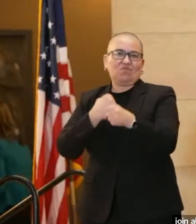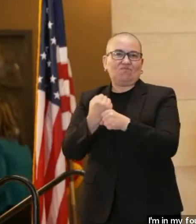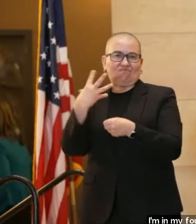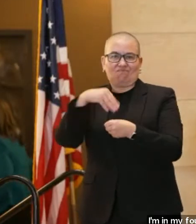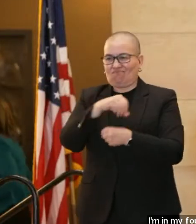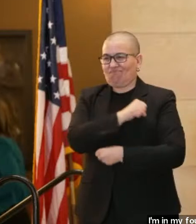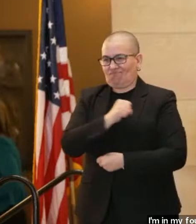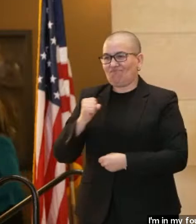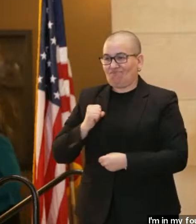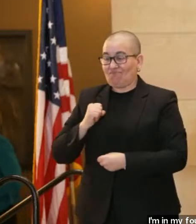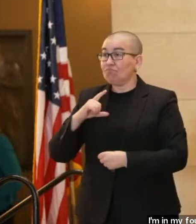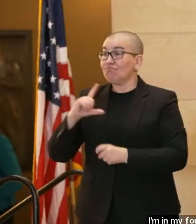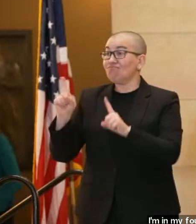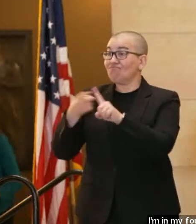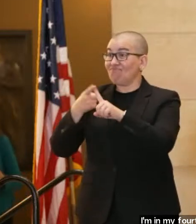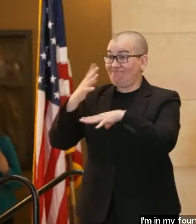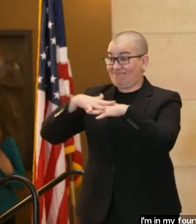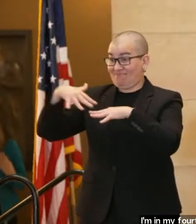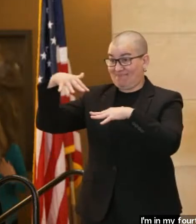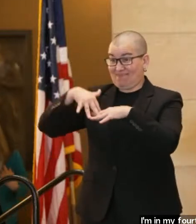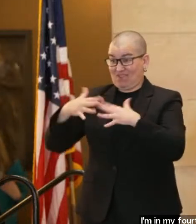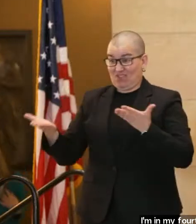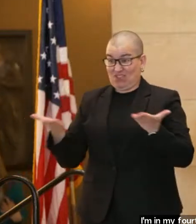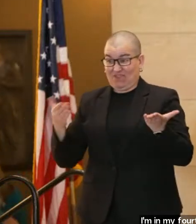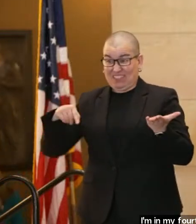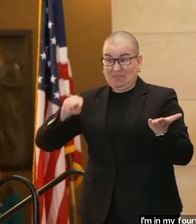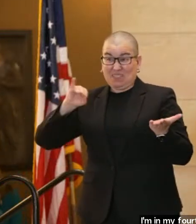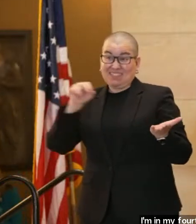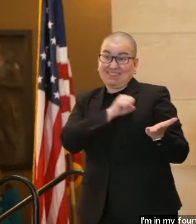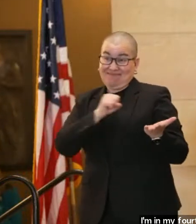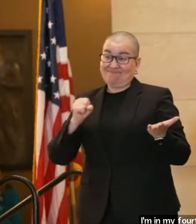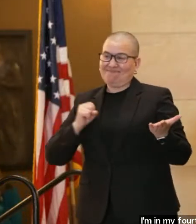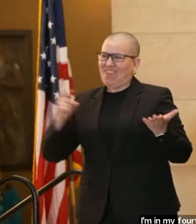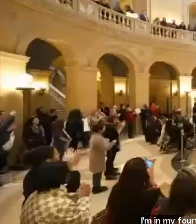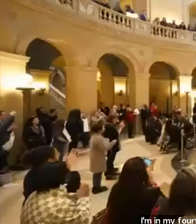Native American woman to serve in the Minnesota Senate.